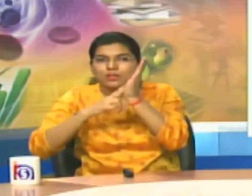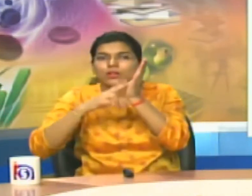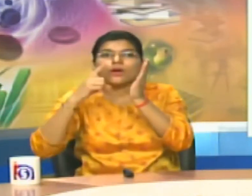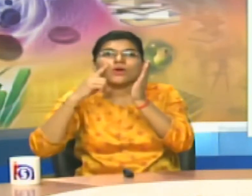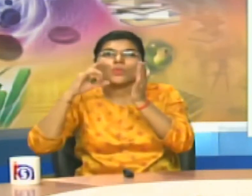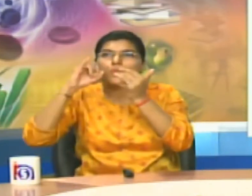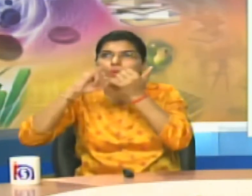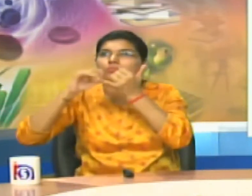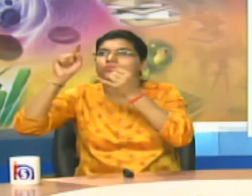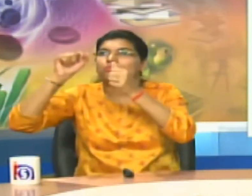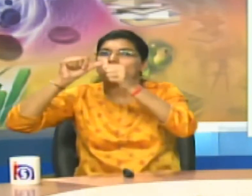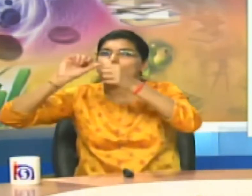then